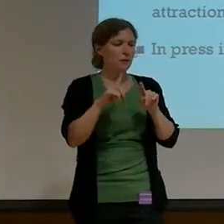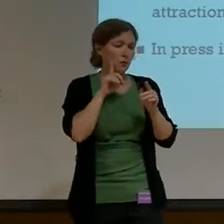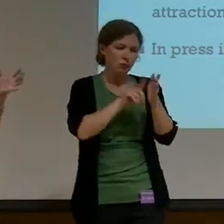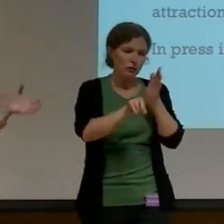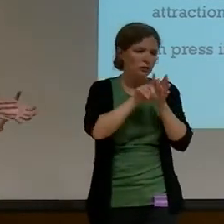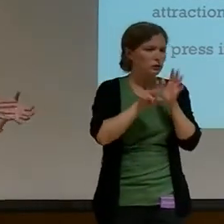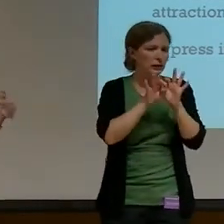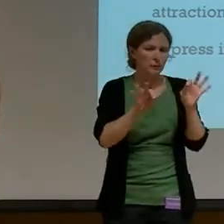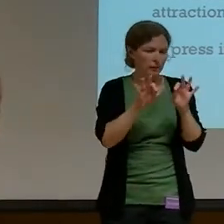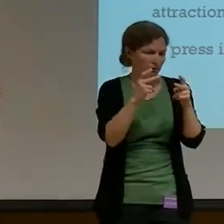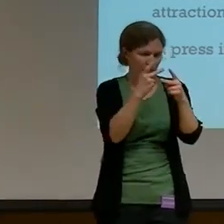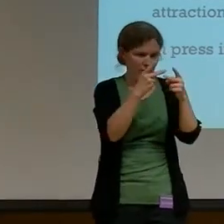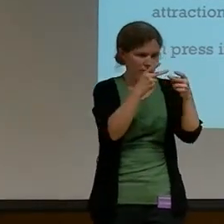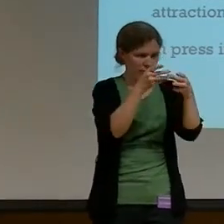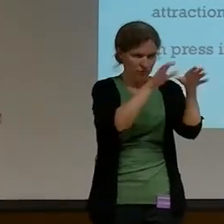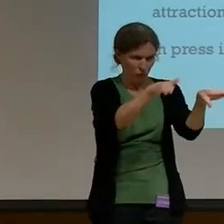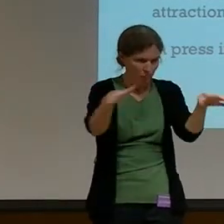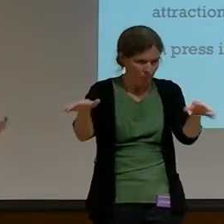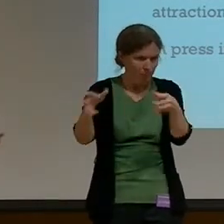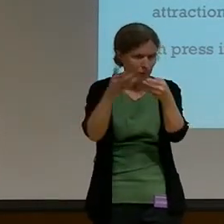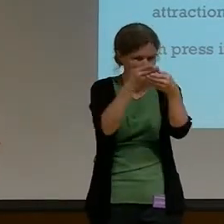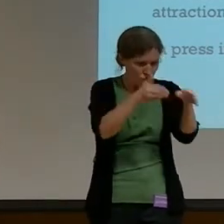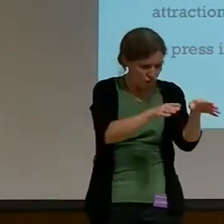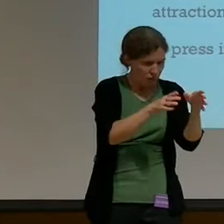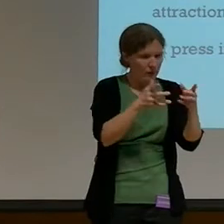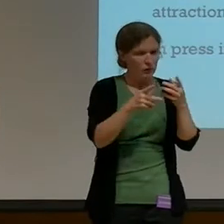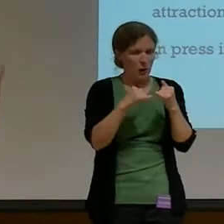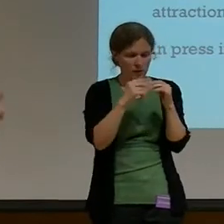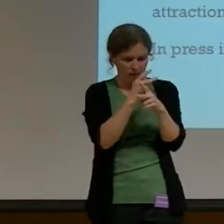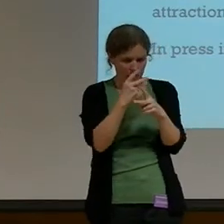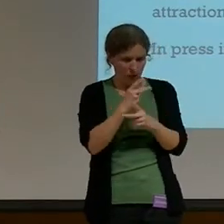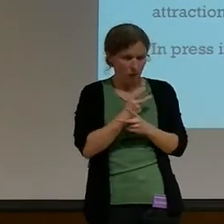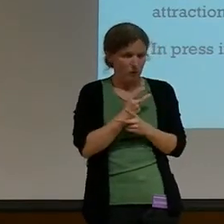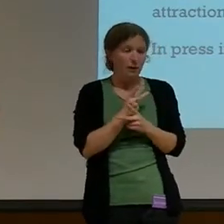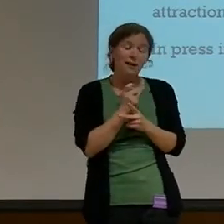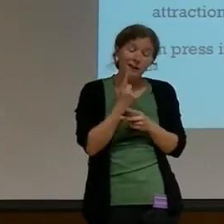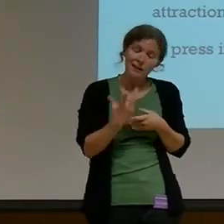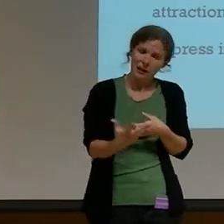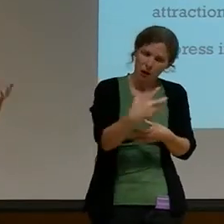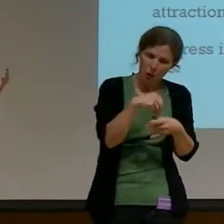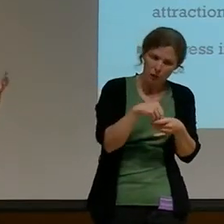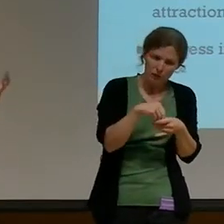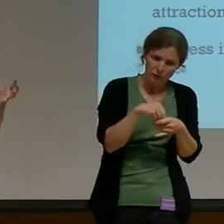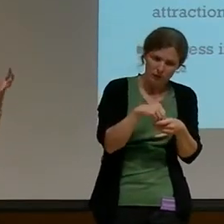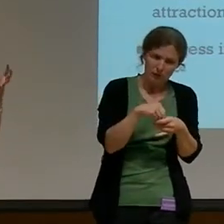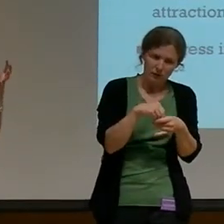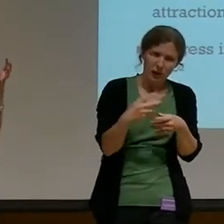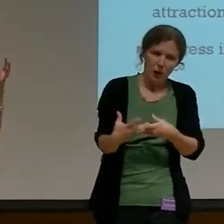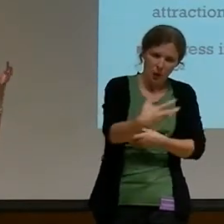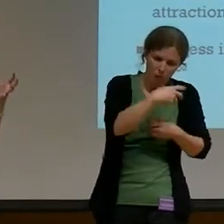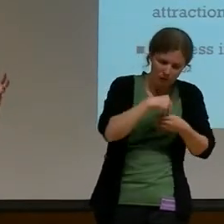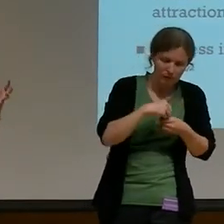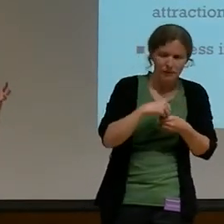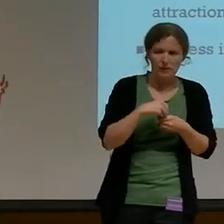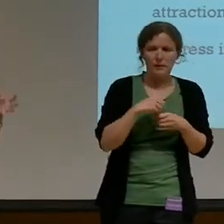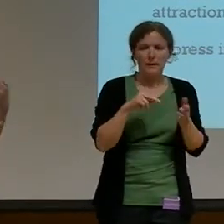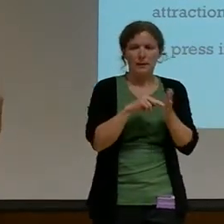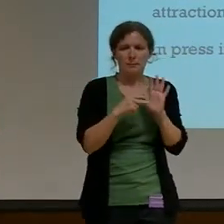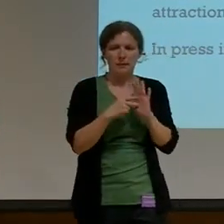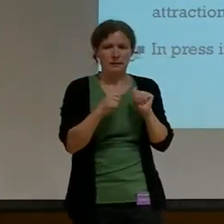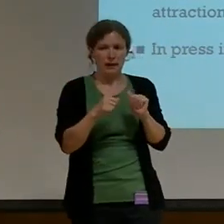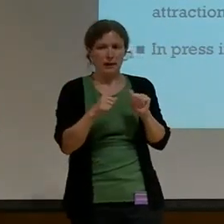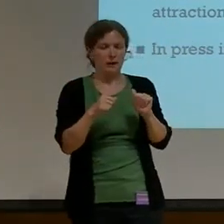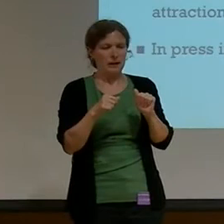put people in boxes. So trying to find out a way to do that in an inclusive way that can really more